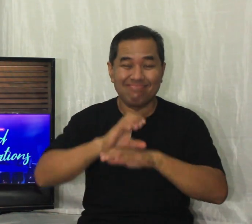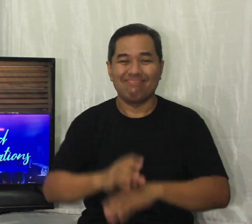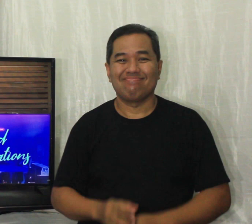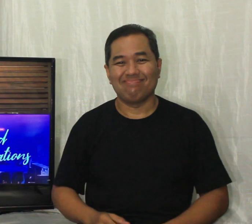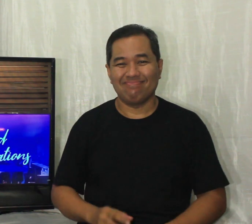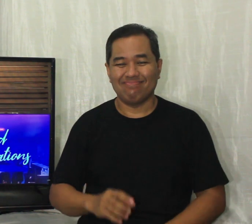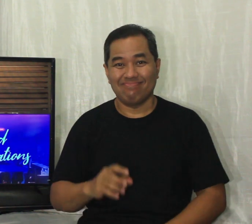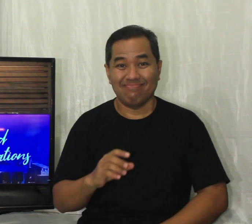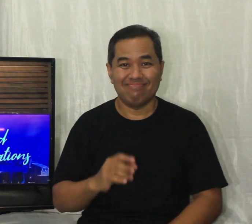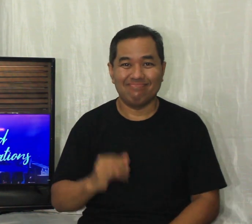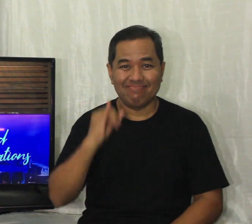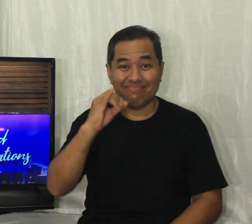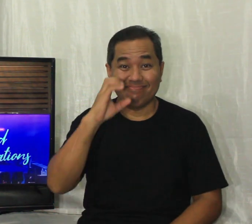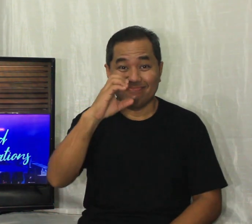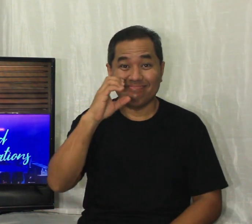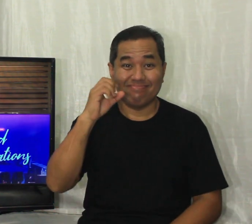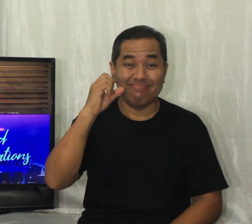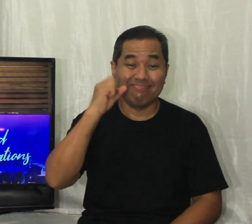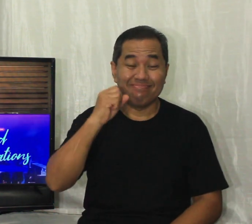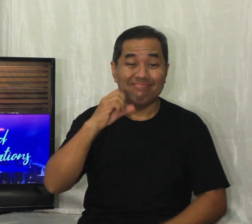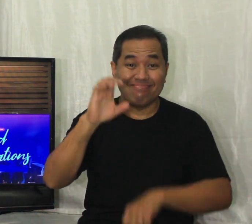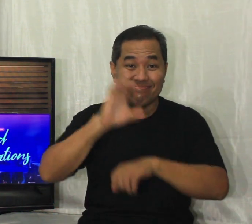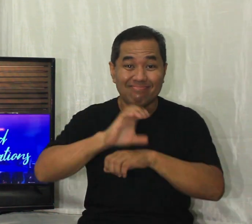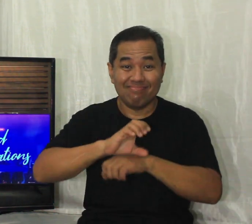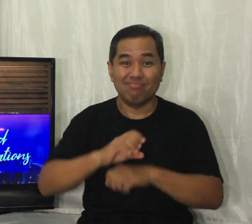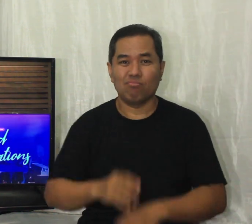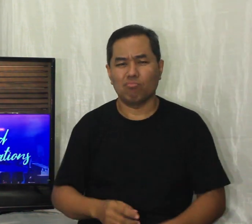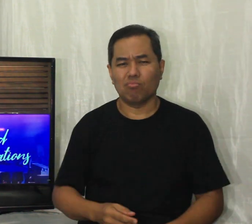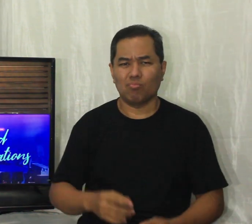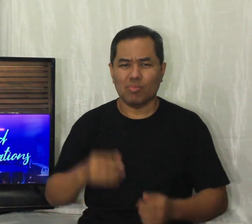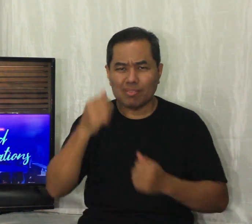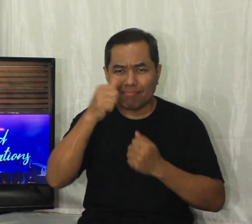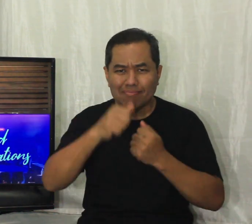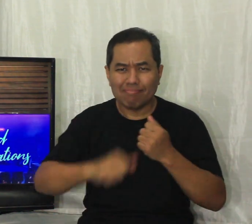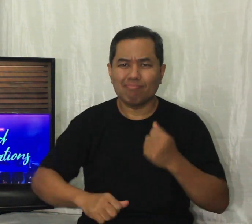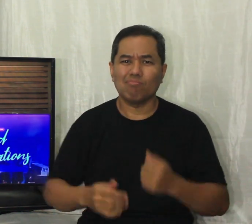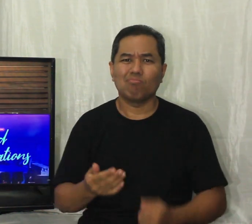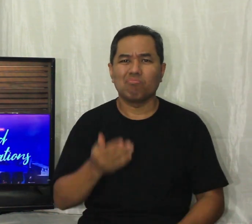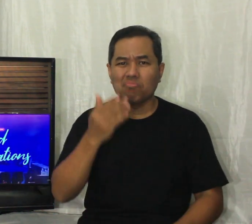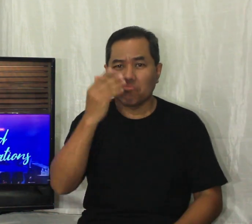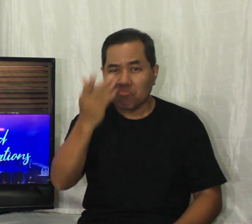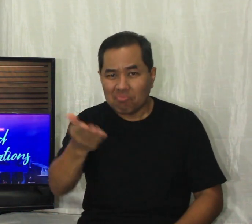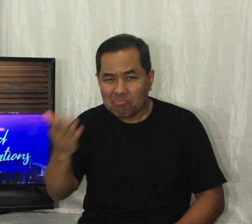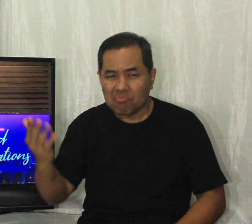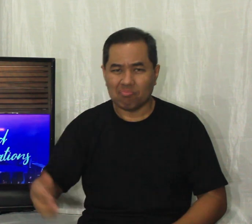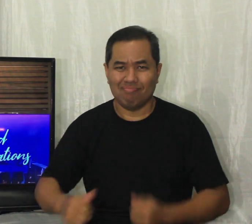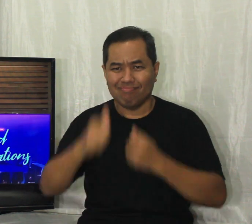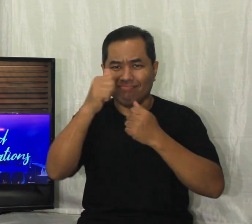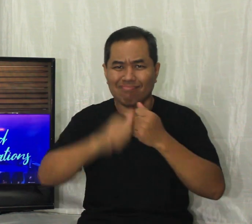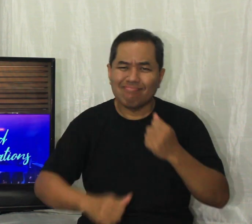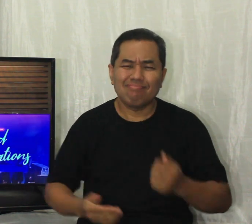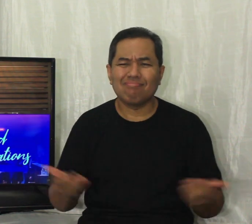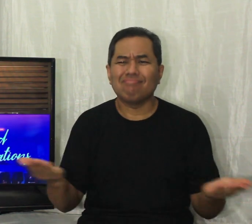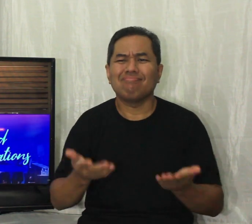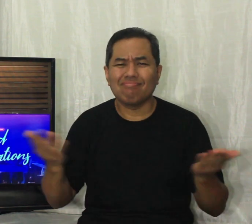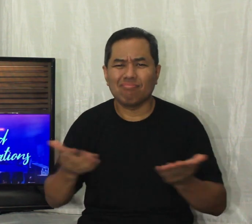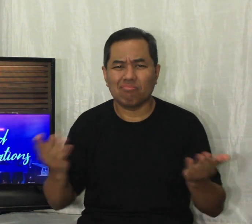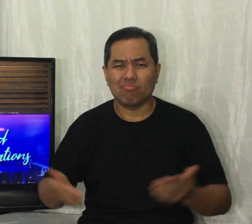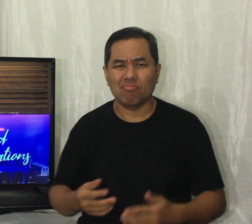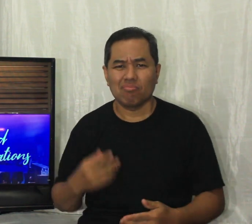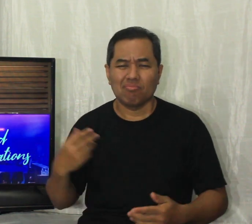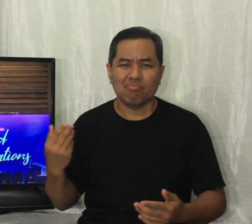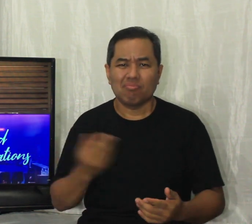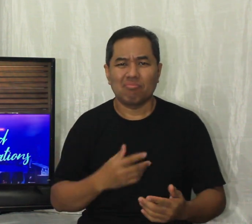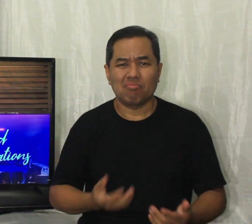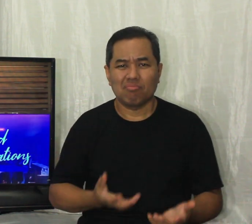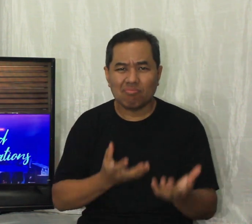everyone, everywhere. And it is our mission to love, disciple, and send. So if this is your